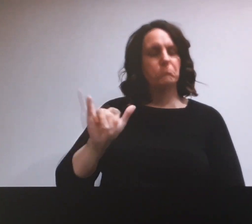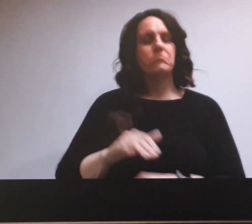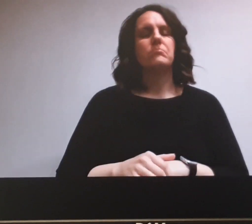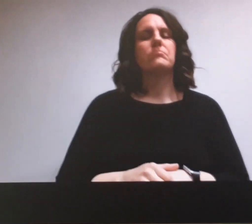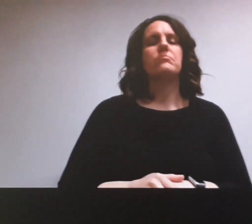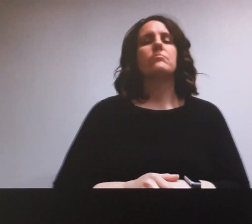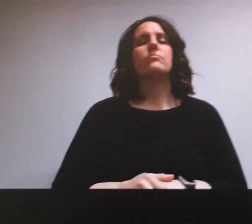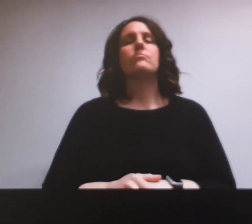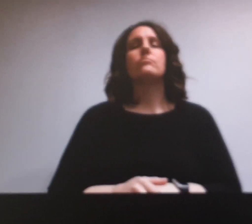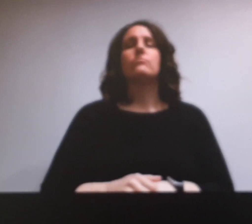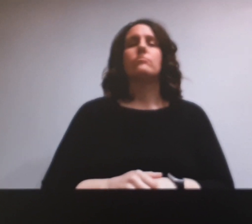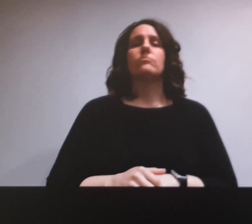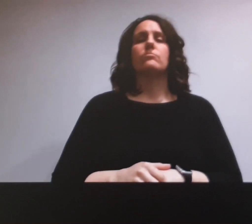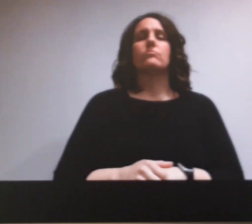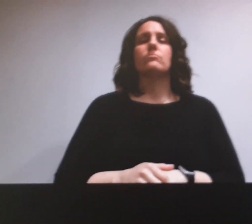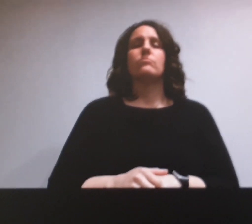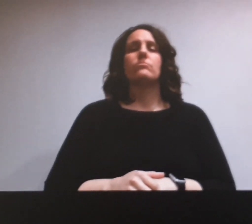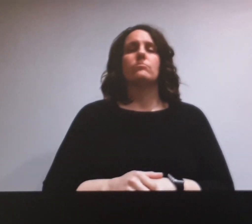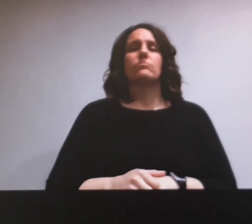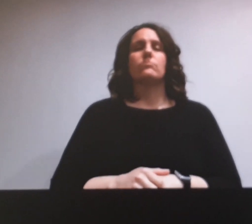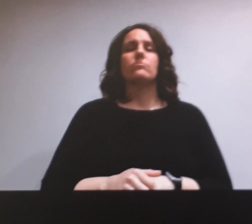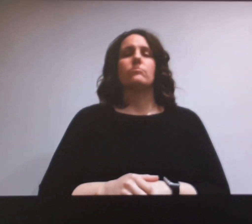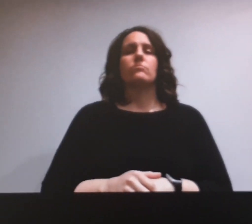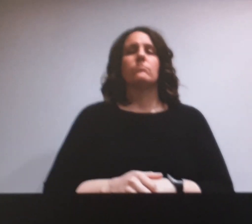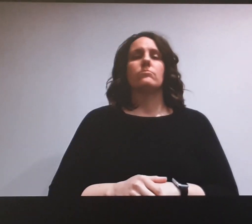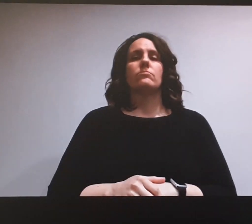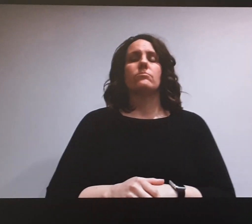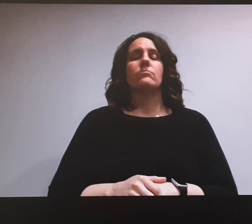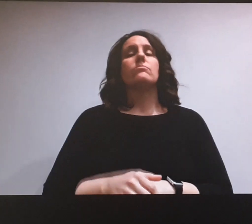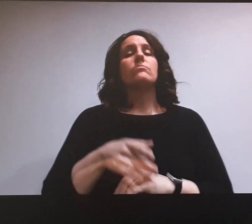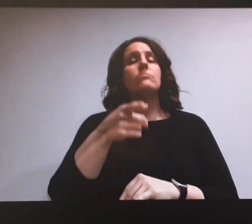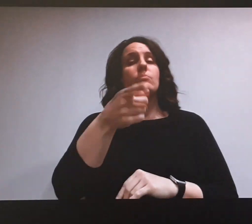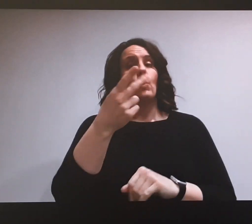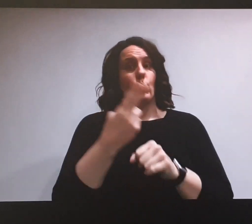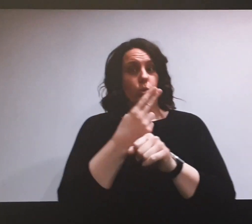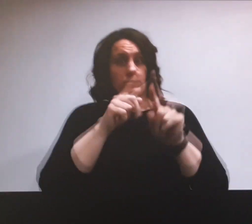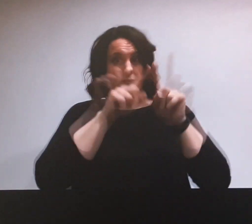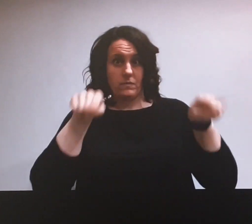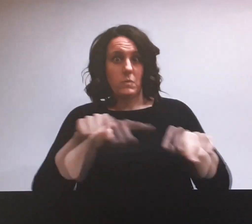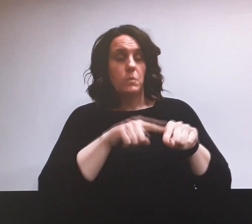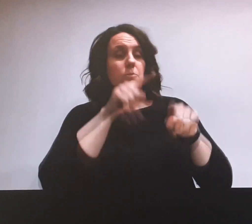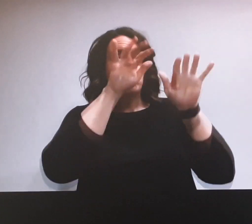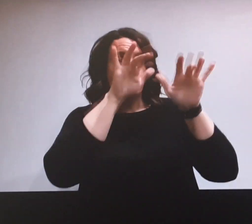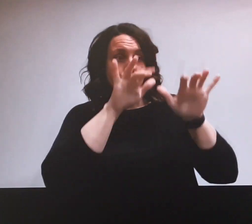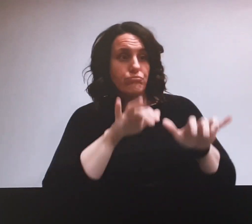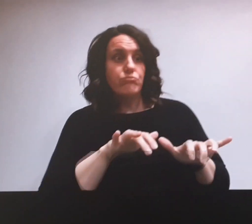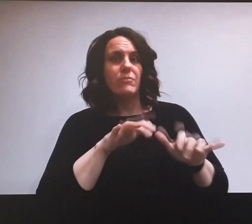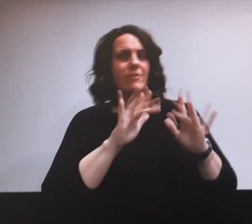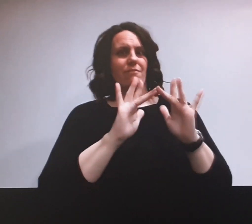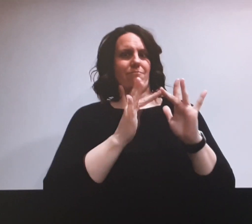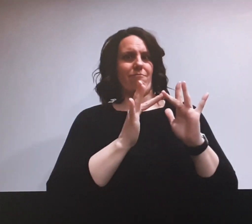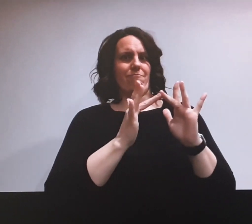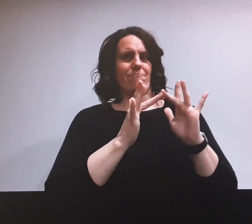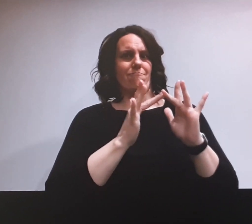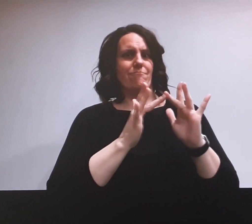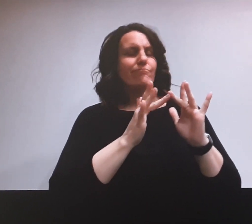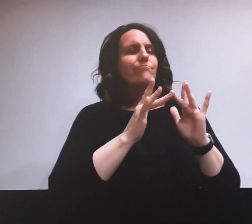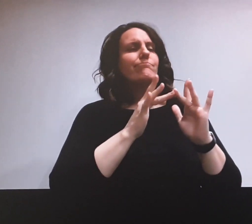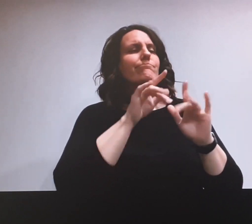things out by doing research about it, especially if it's been around for many years, before bringing it up to the board. So when you're done typing